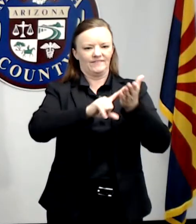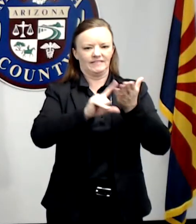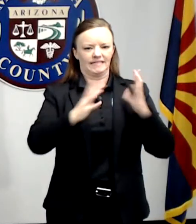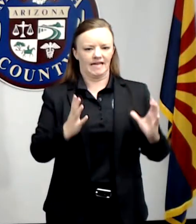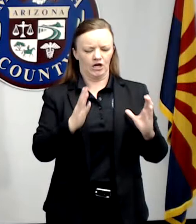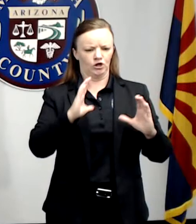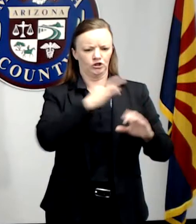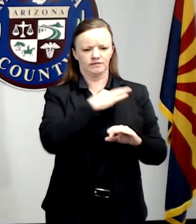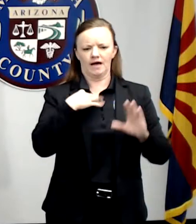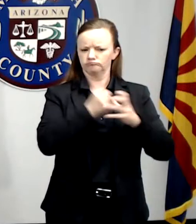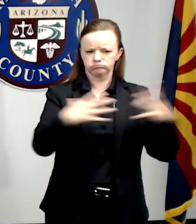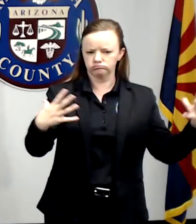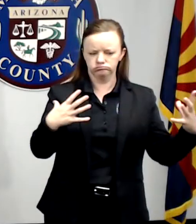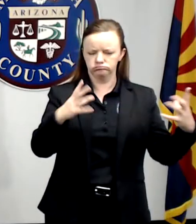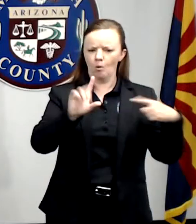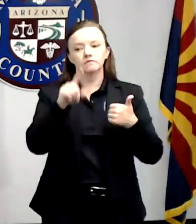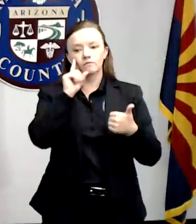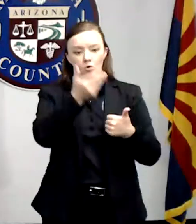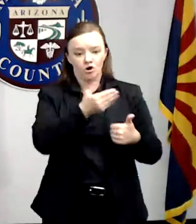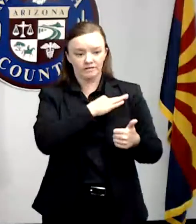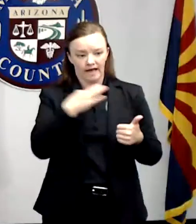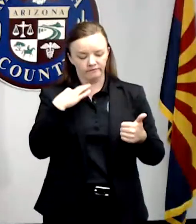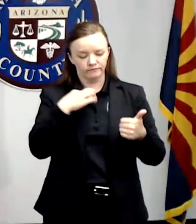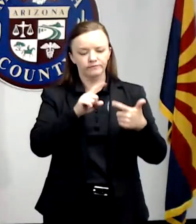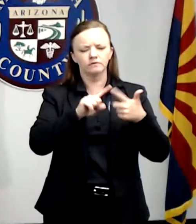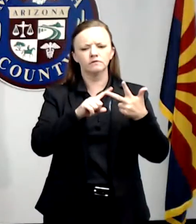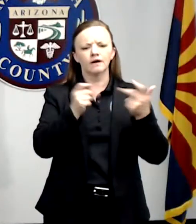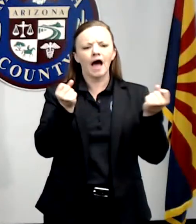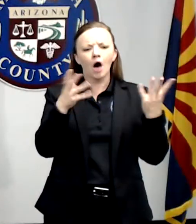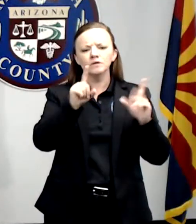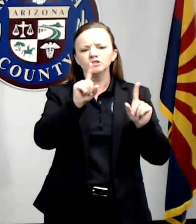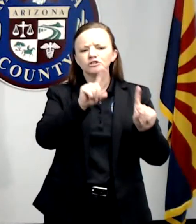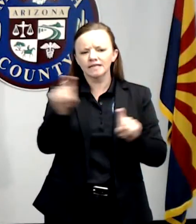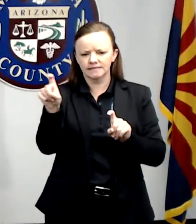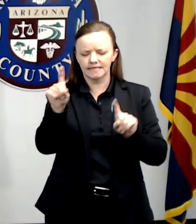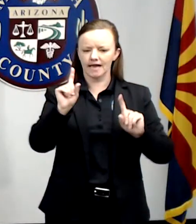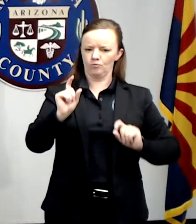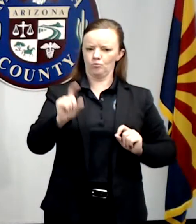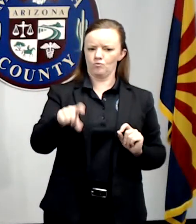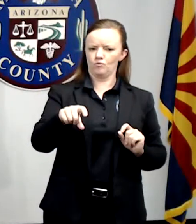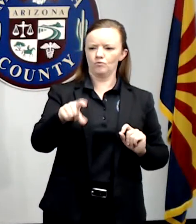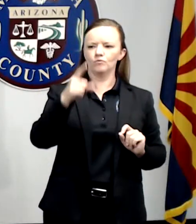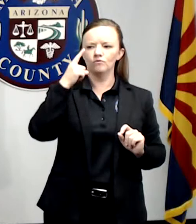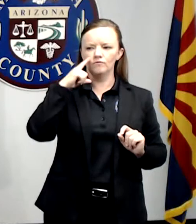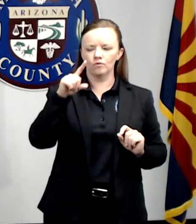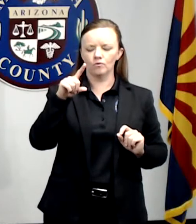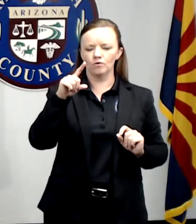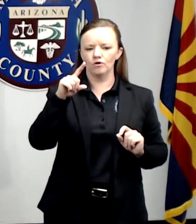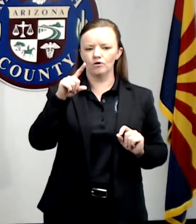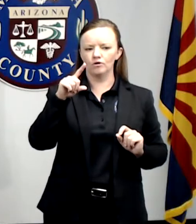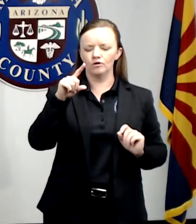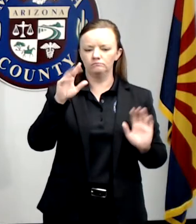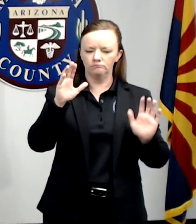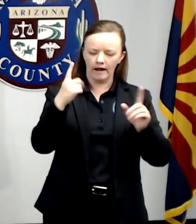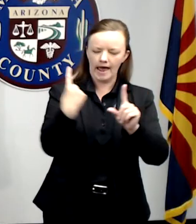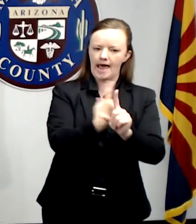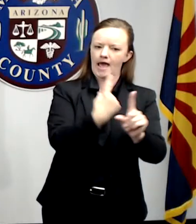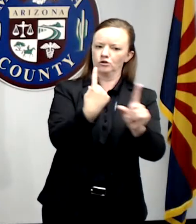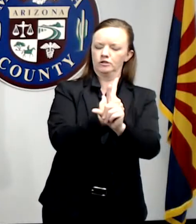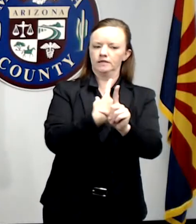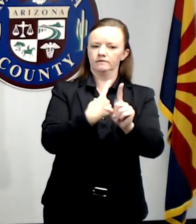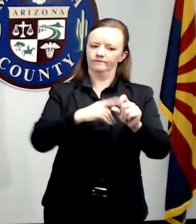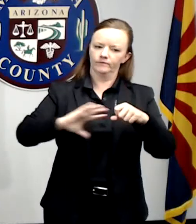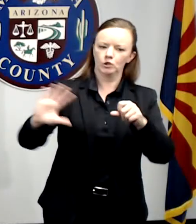right now. When are we going to have those? And also, how much testing do we need in order to be doing accurate